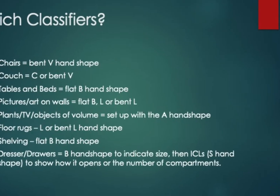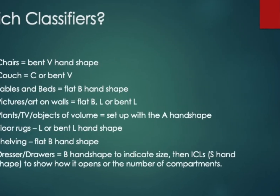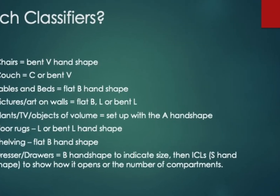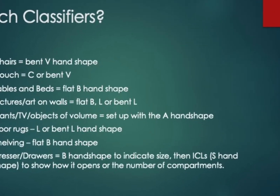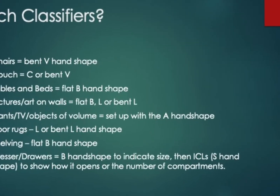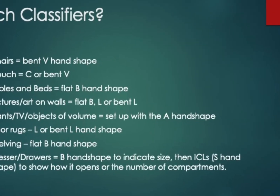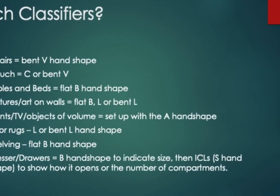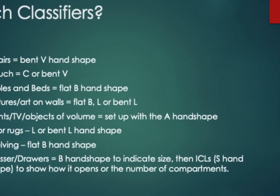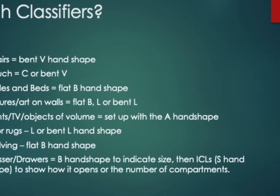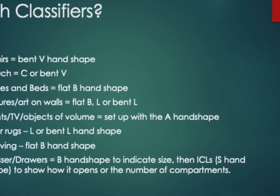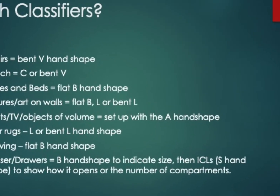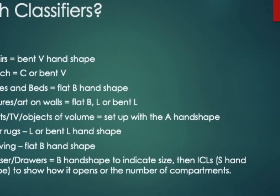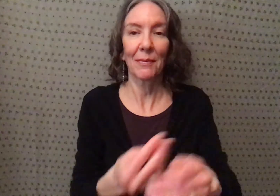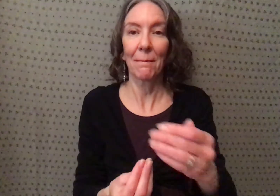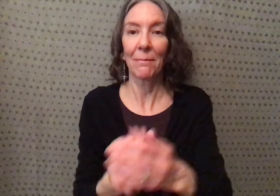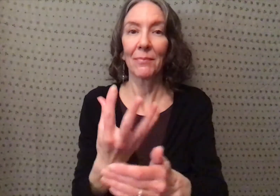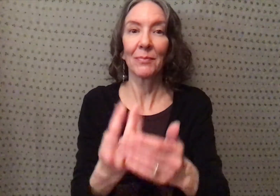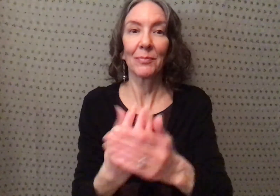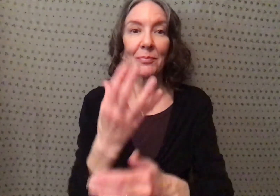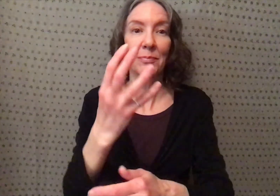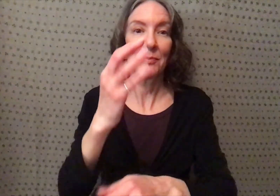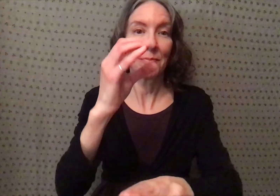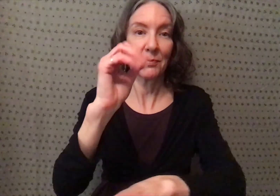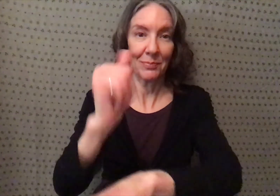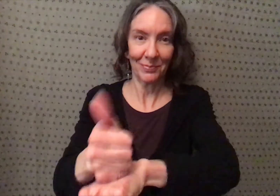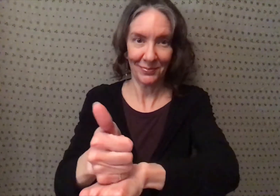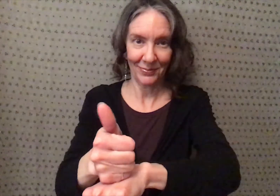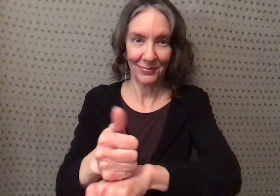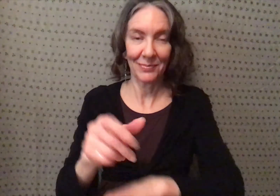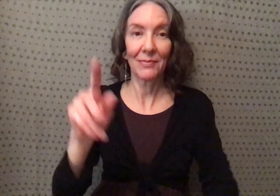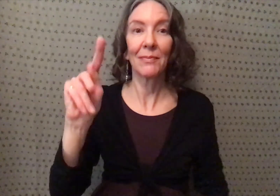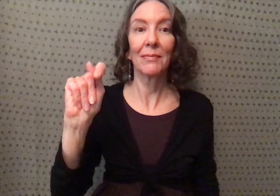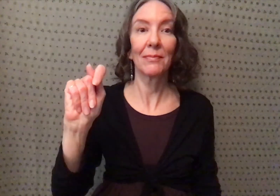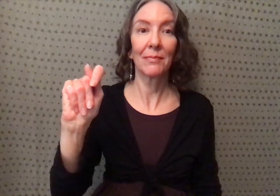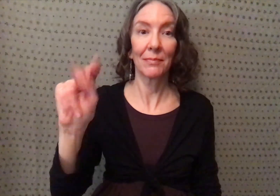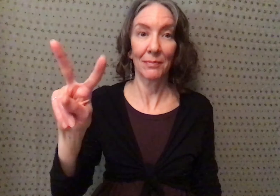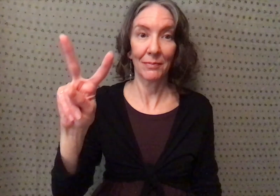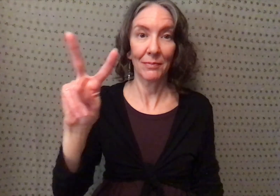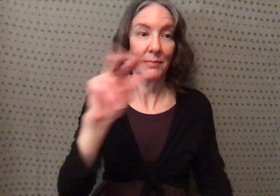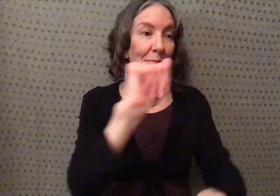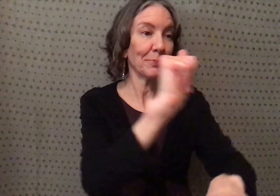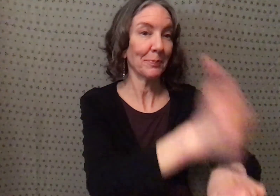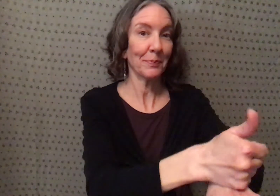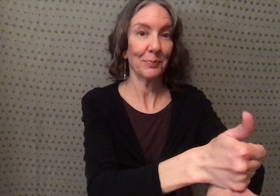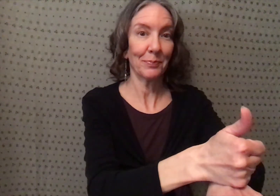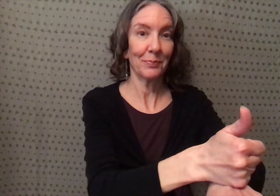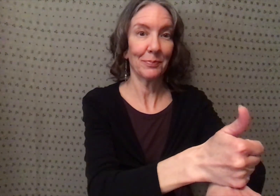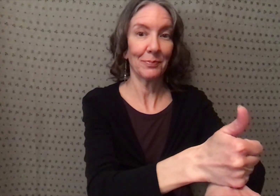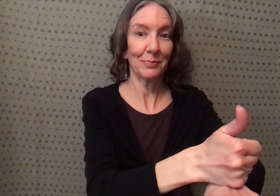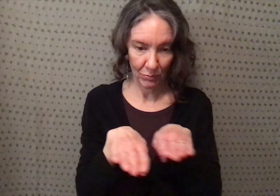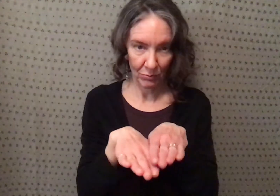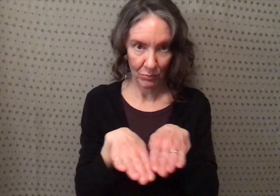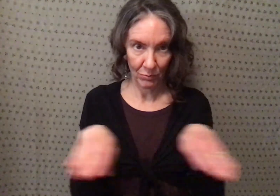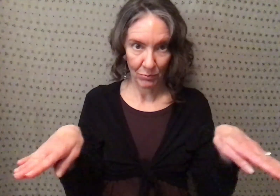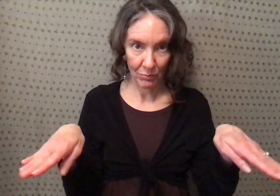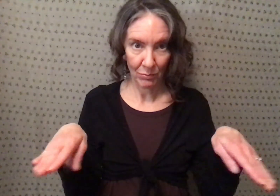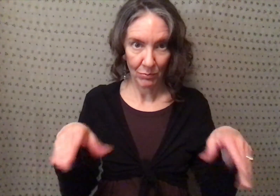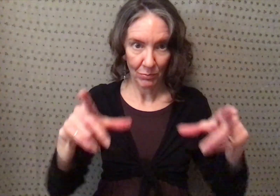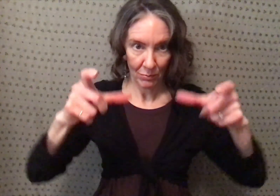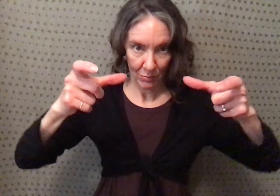on the shape and size. Plants use the set sign. So do televisions. Area rugs use